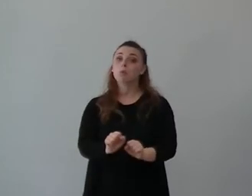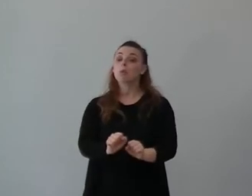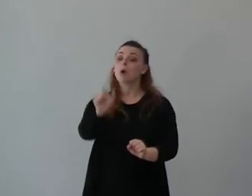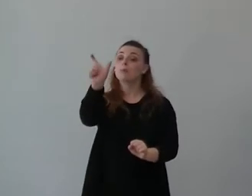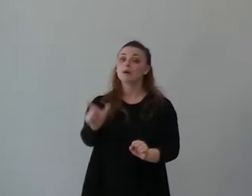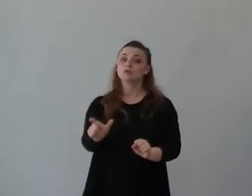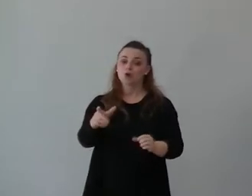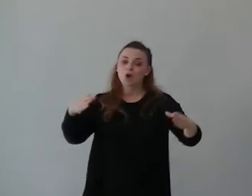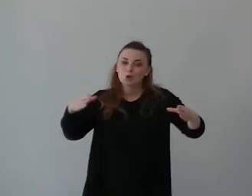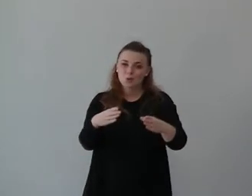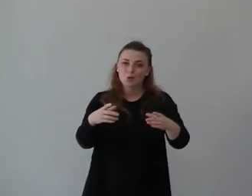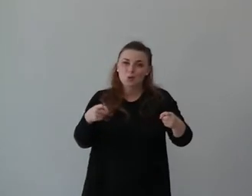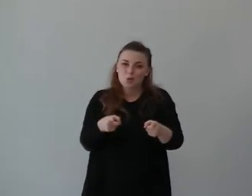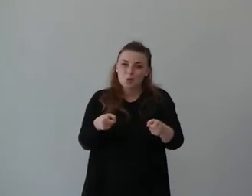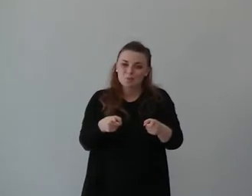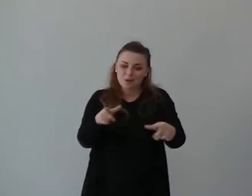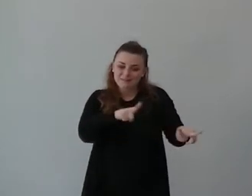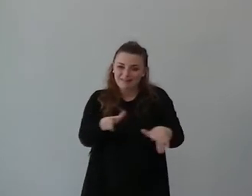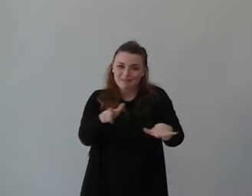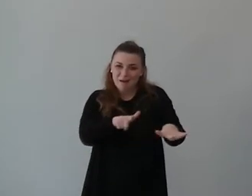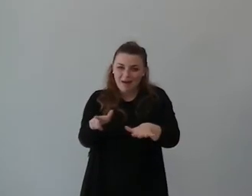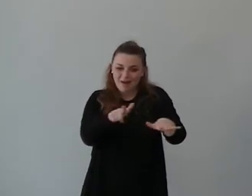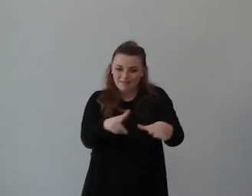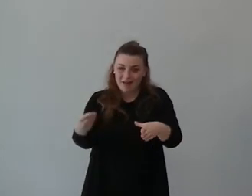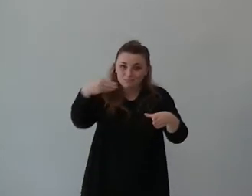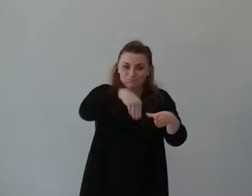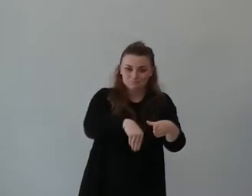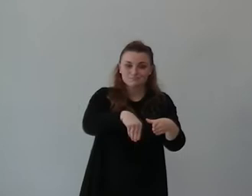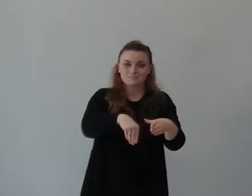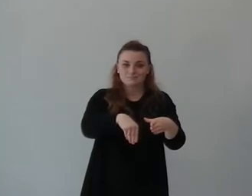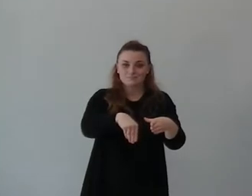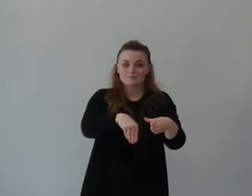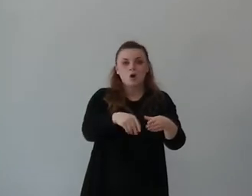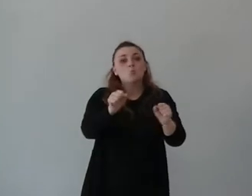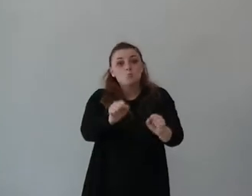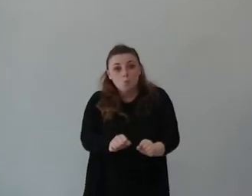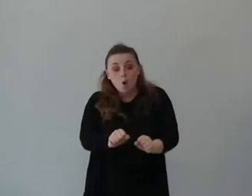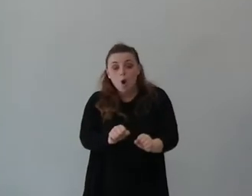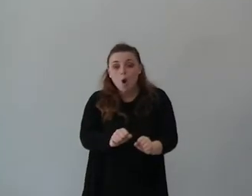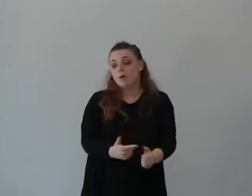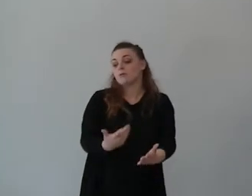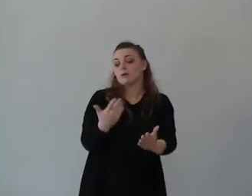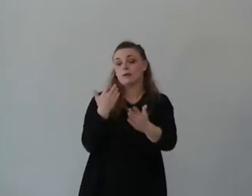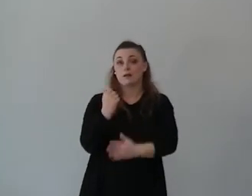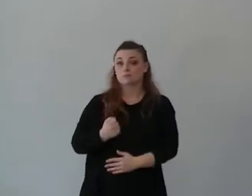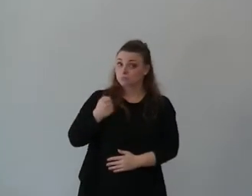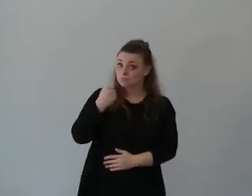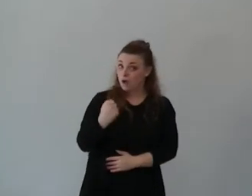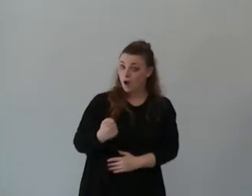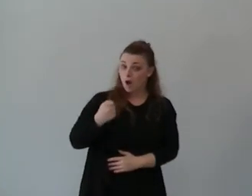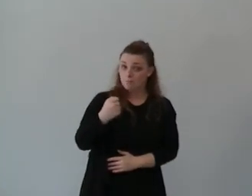It might be the pastor. Potrebbe essere il pastore. I would like you to take your